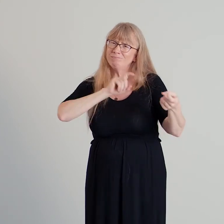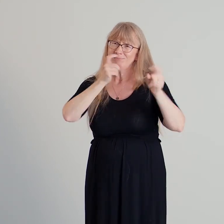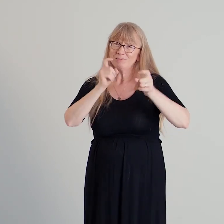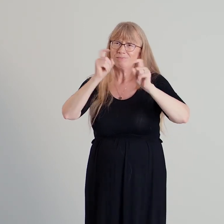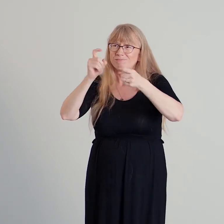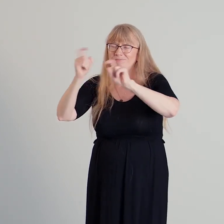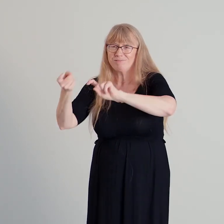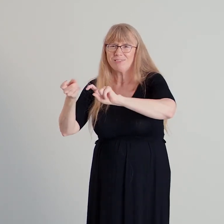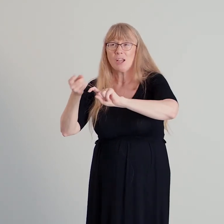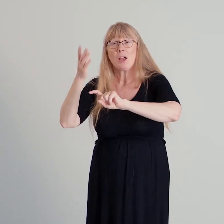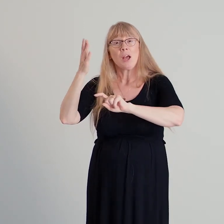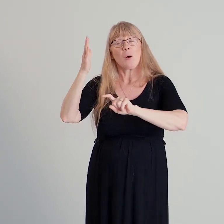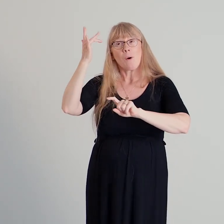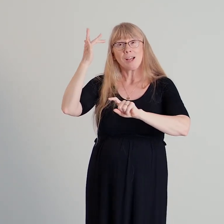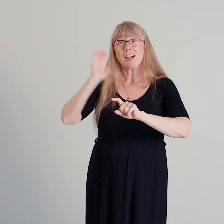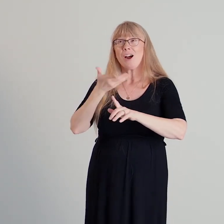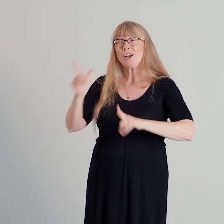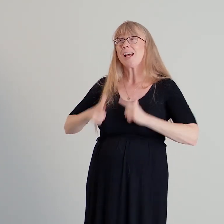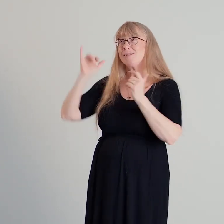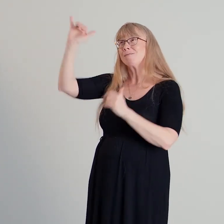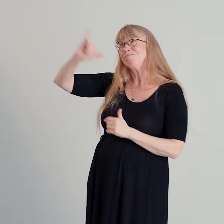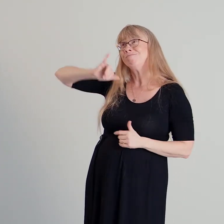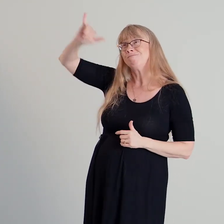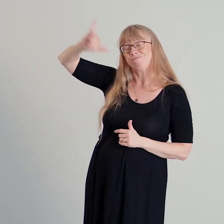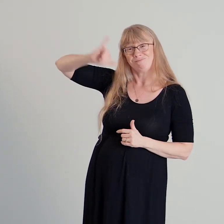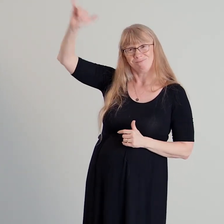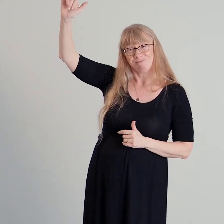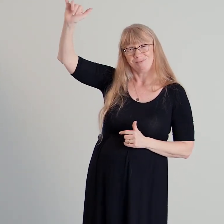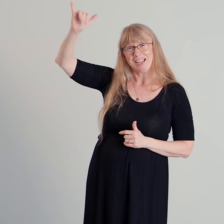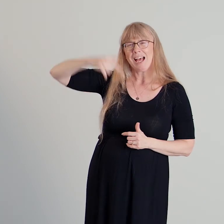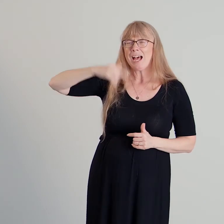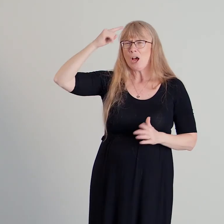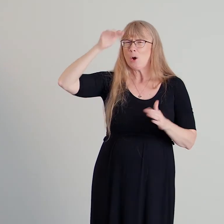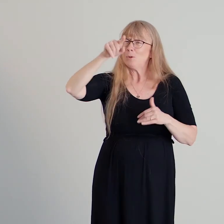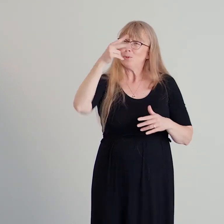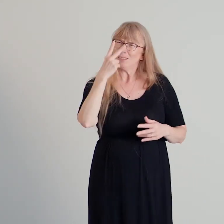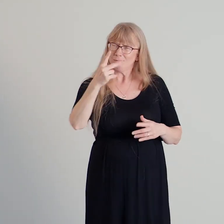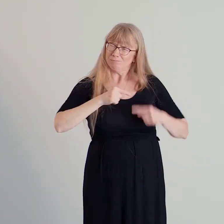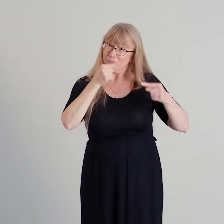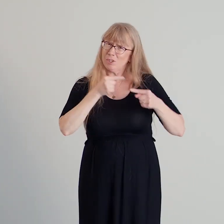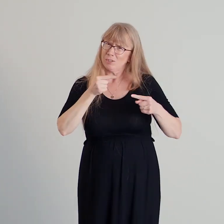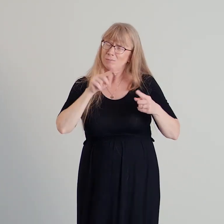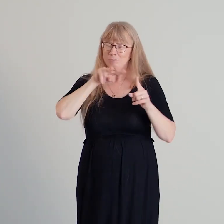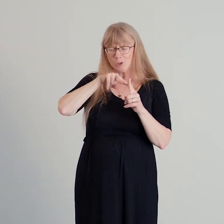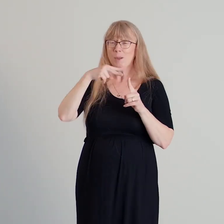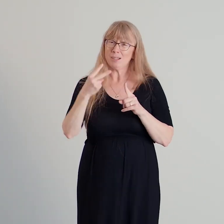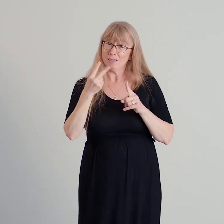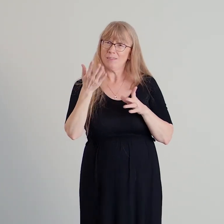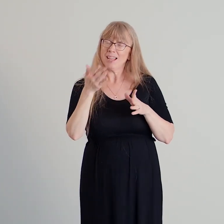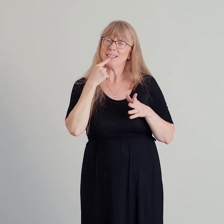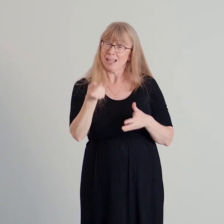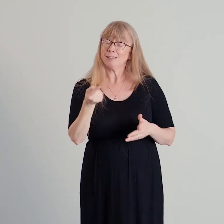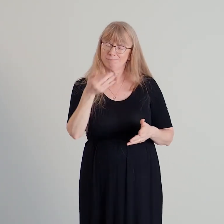lives might be like him. And I hope that you will see your own struggles, put them in perspective, and be able to